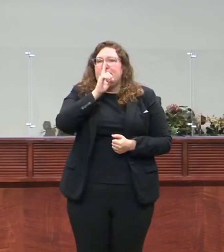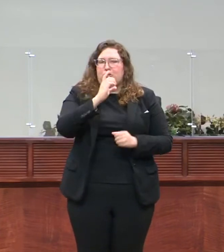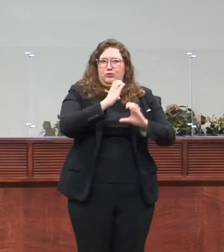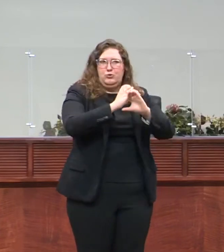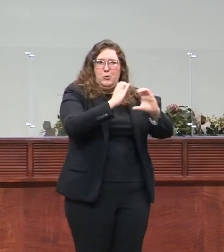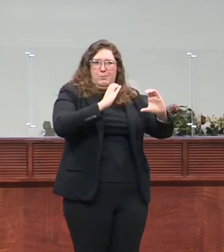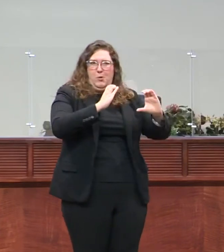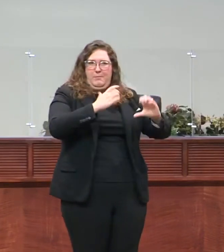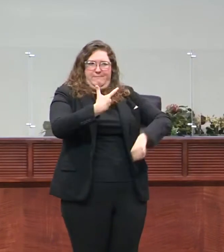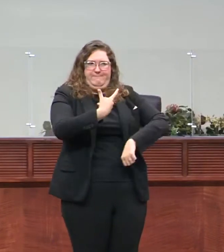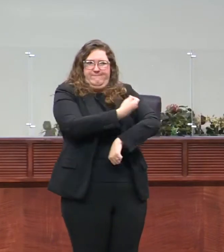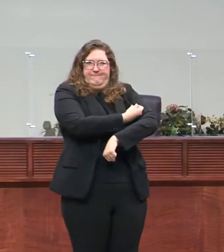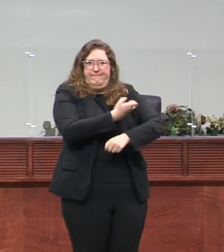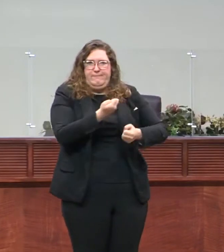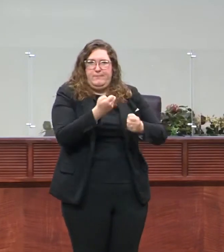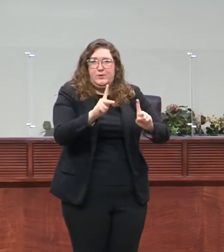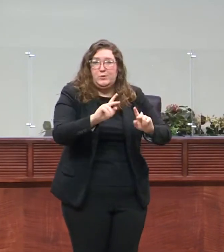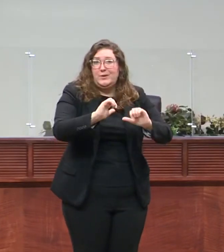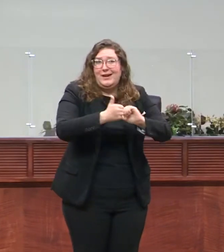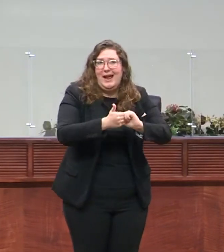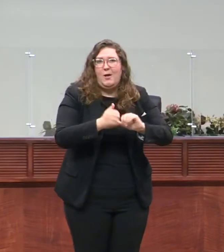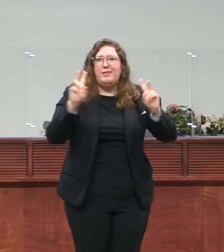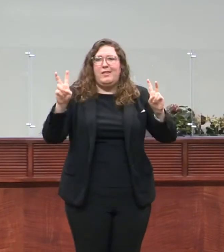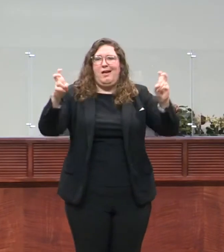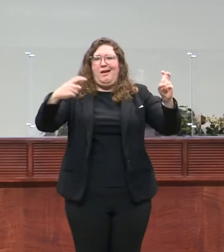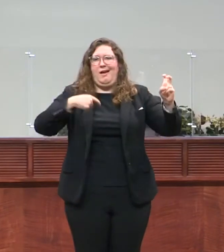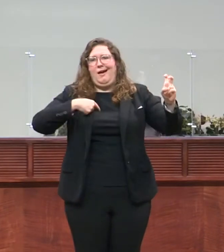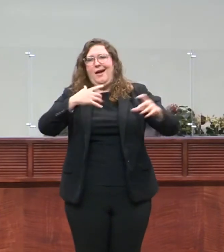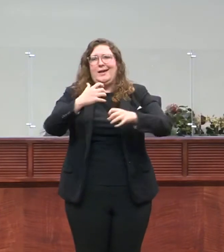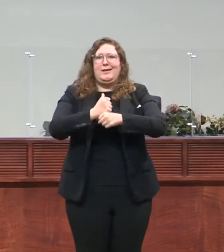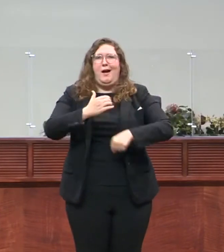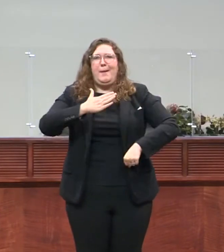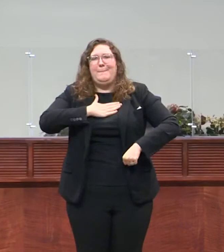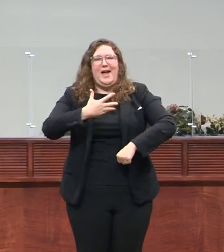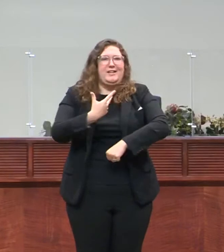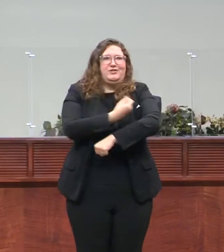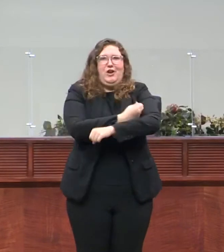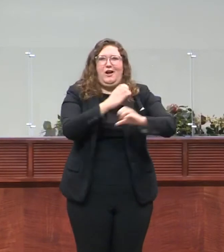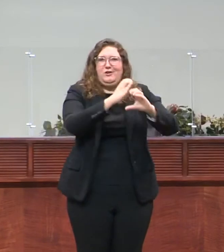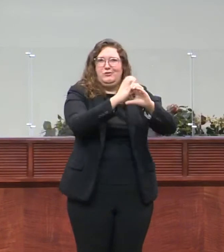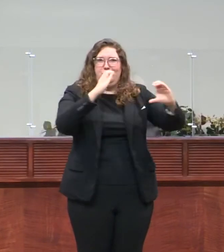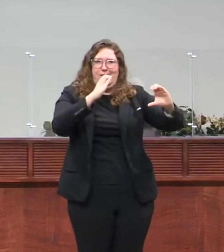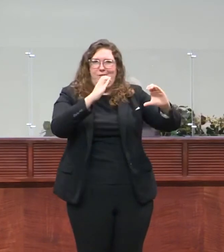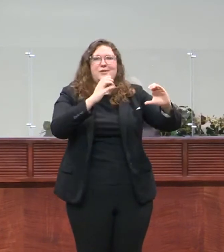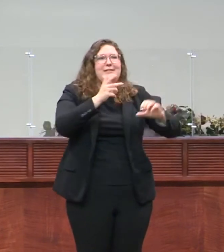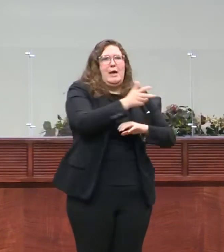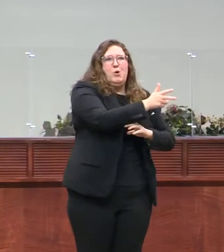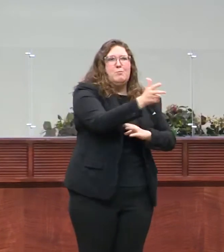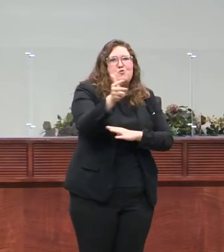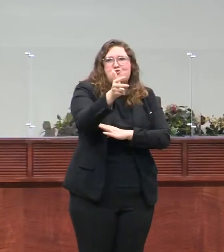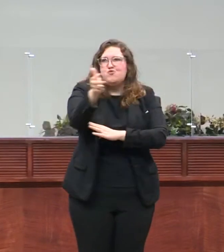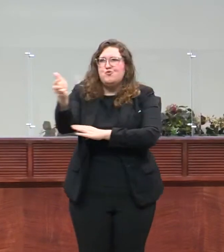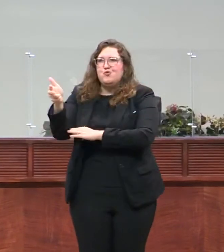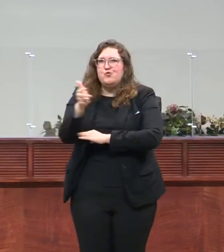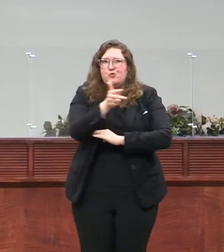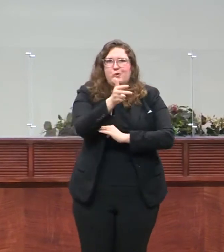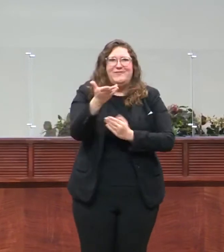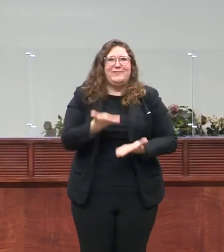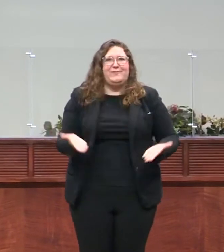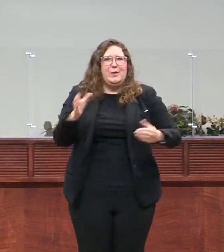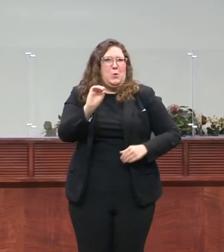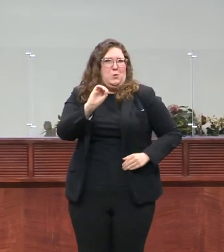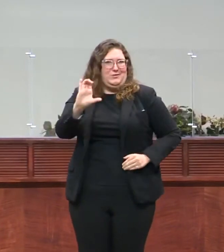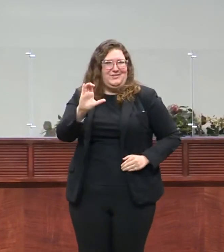vaccine opportunities through the I Got My Shot trailers as they will move throughout Orange County. Dr. Pino is going to